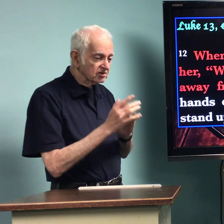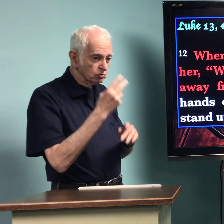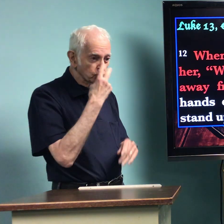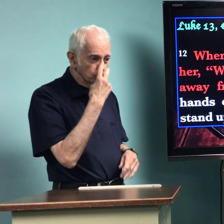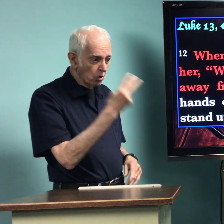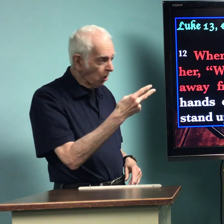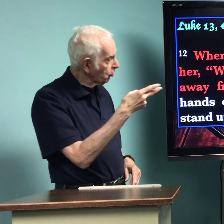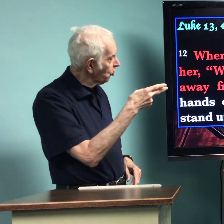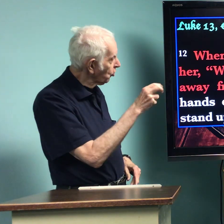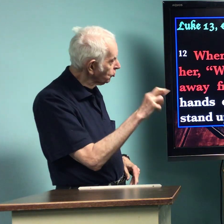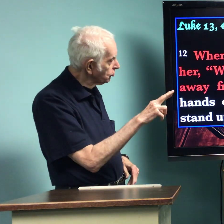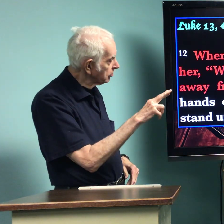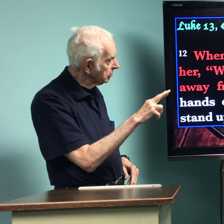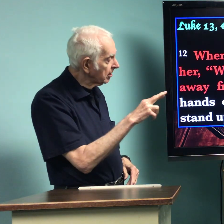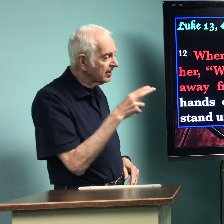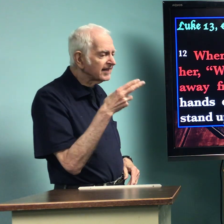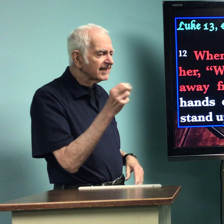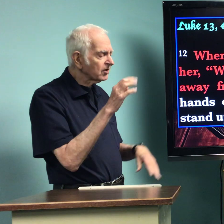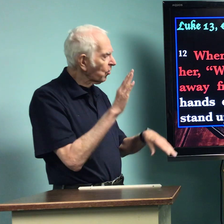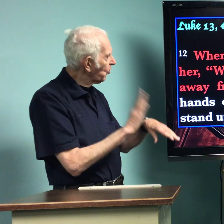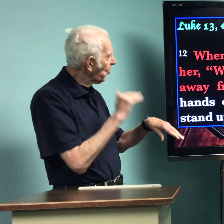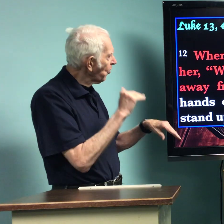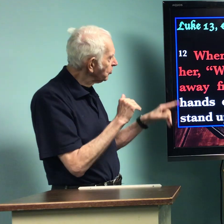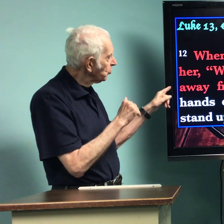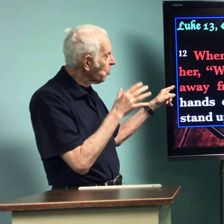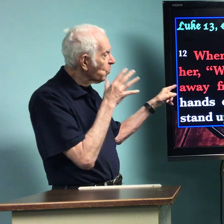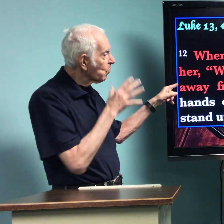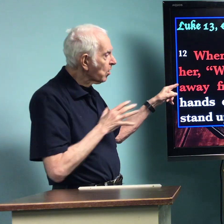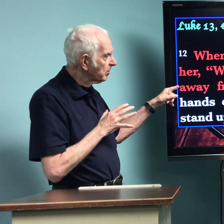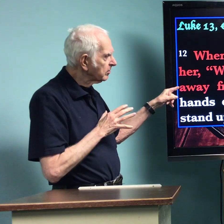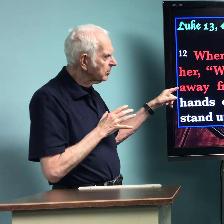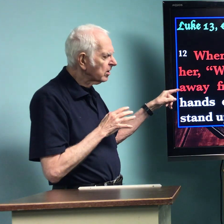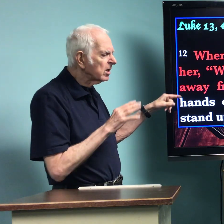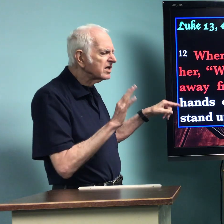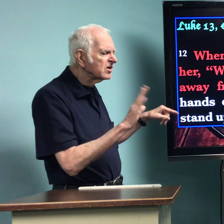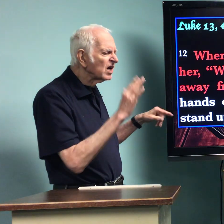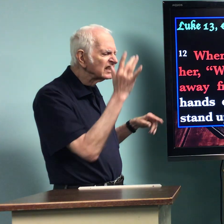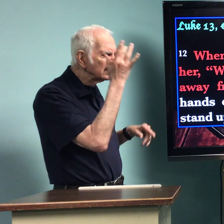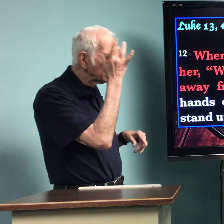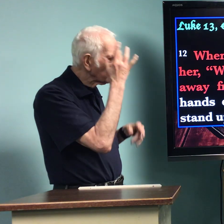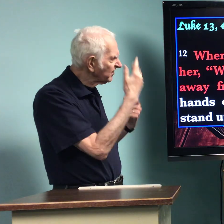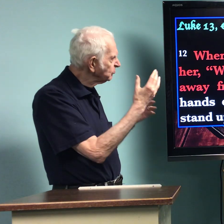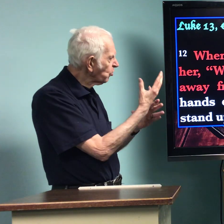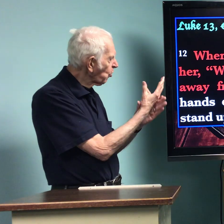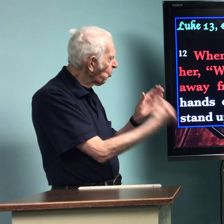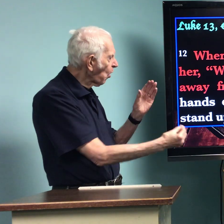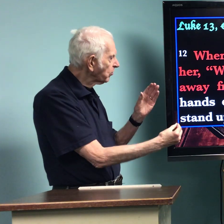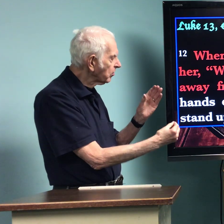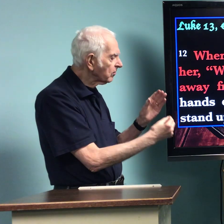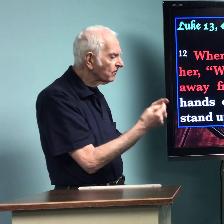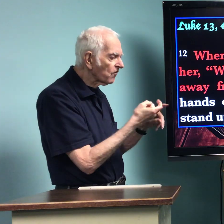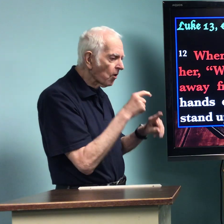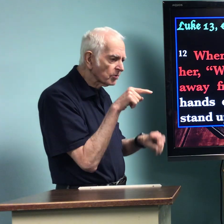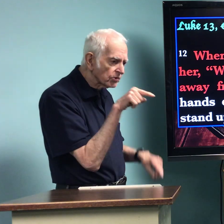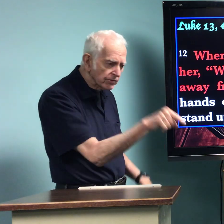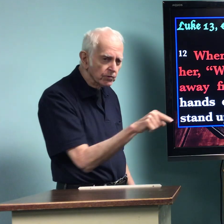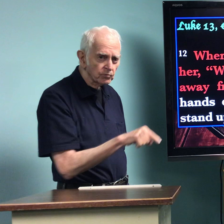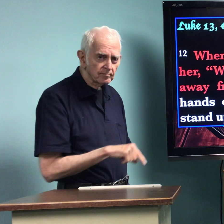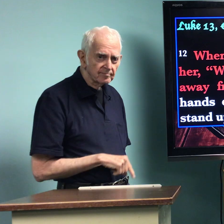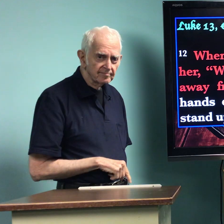When Jesus saw her, he called her. Woman, your sickness has gone away from you.